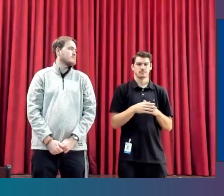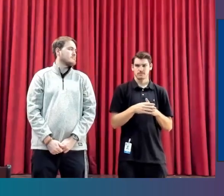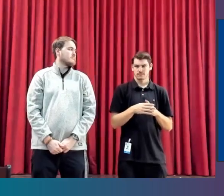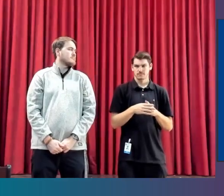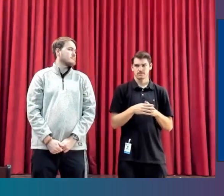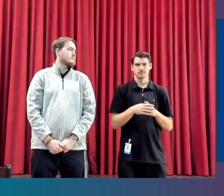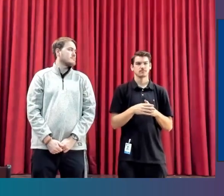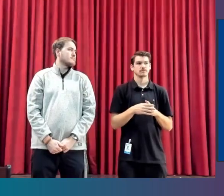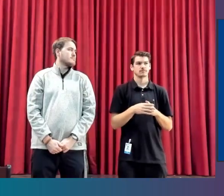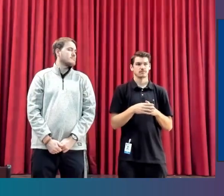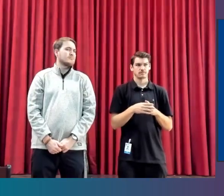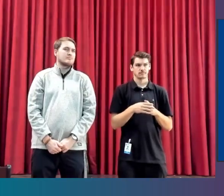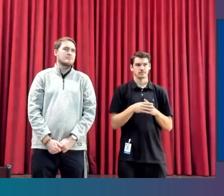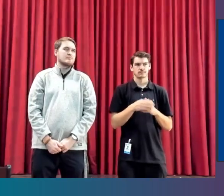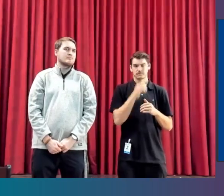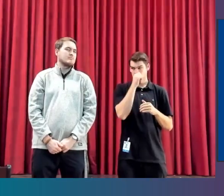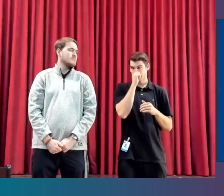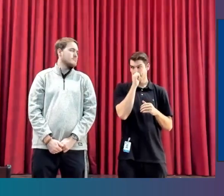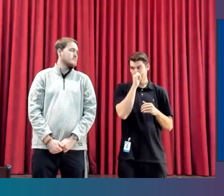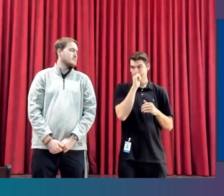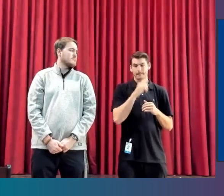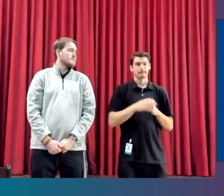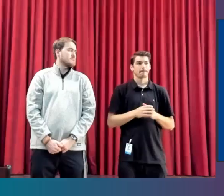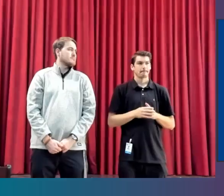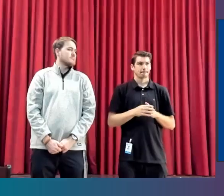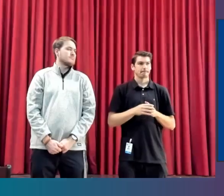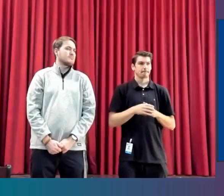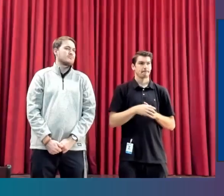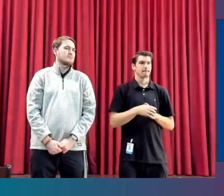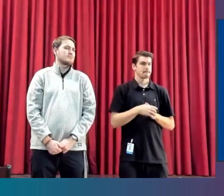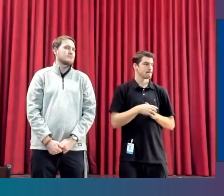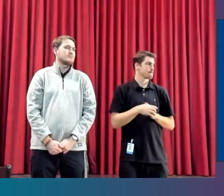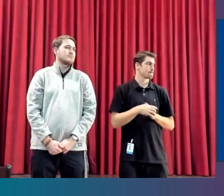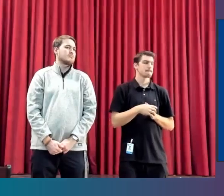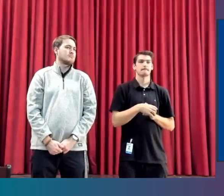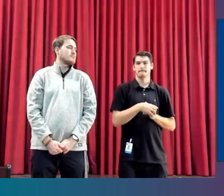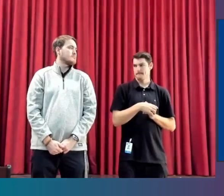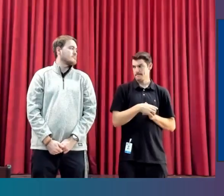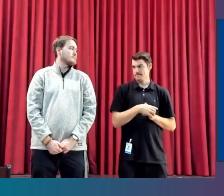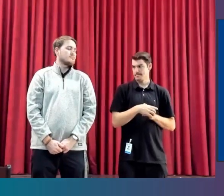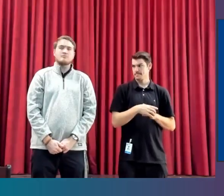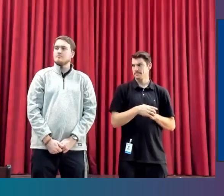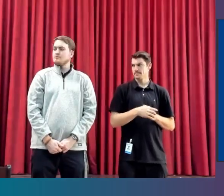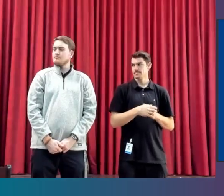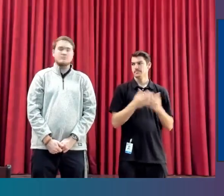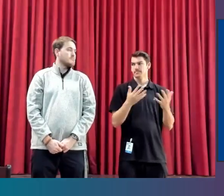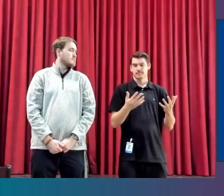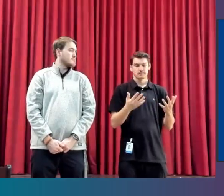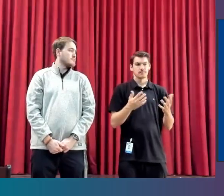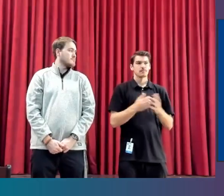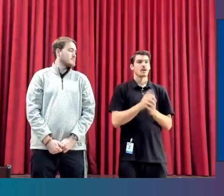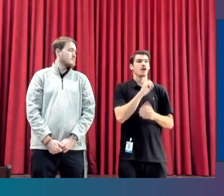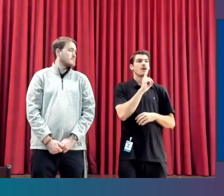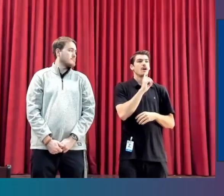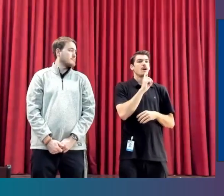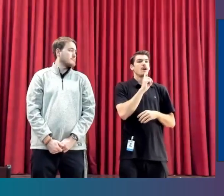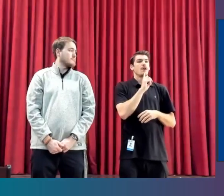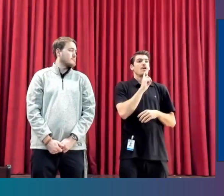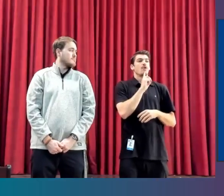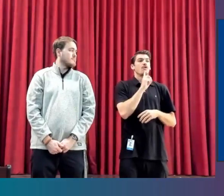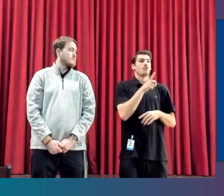have to be the ones to pay for that versus having the modification provided. So it really comes down